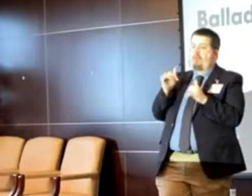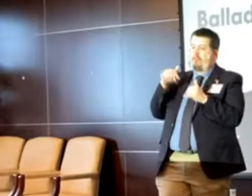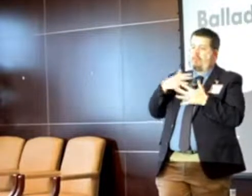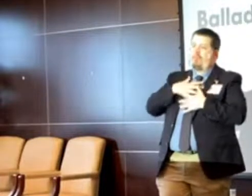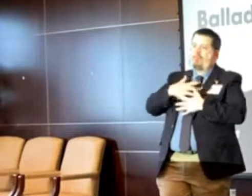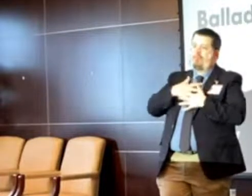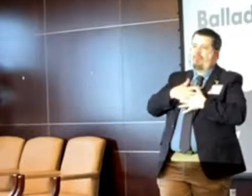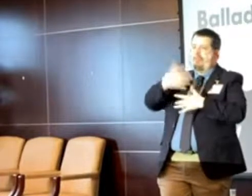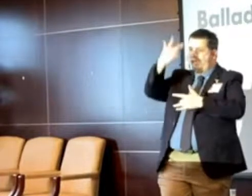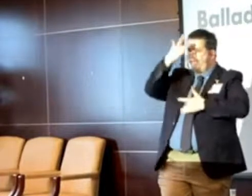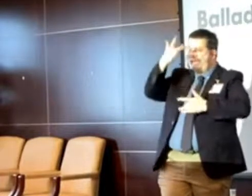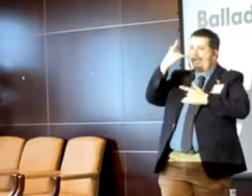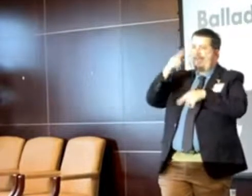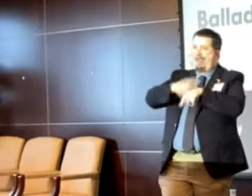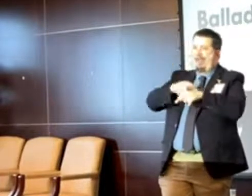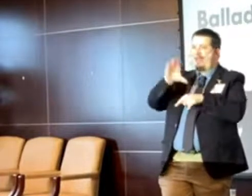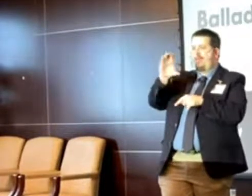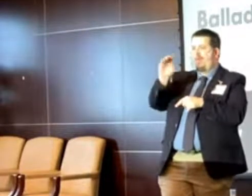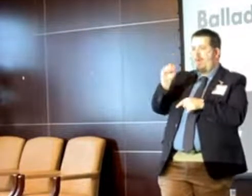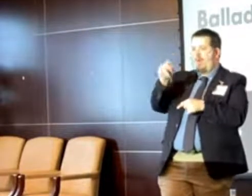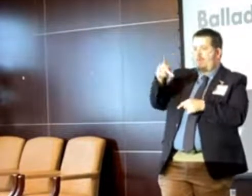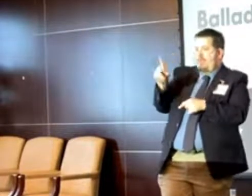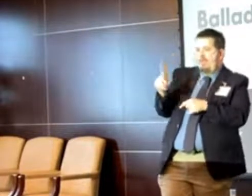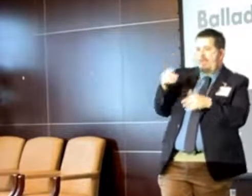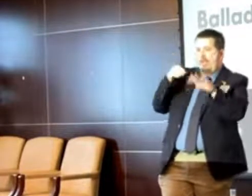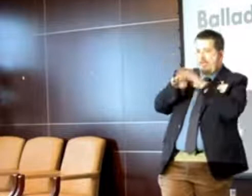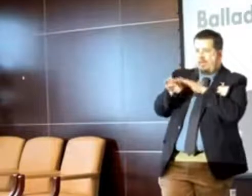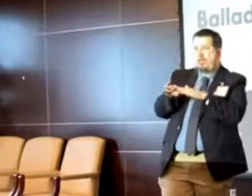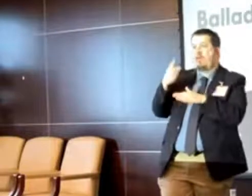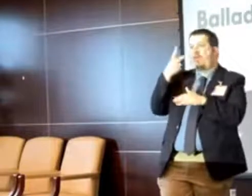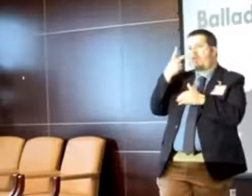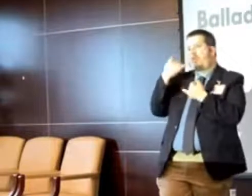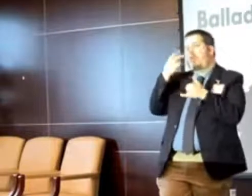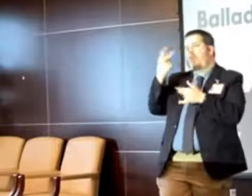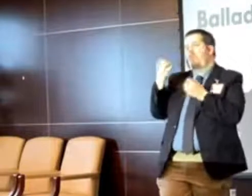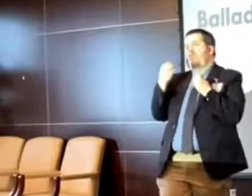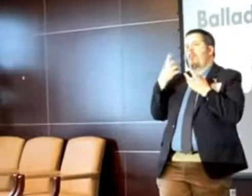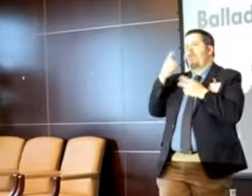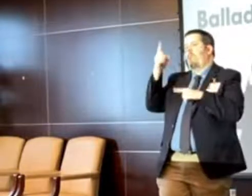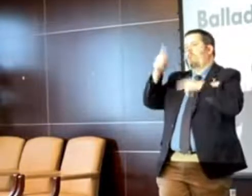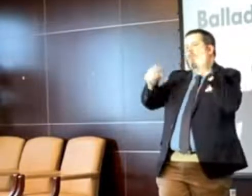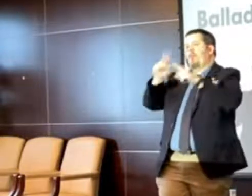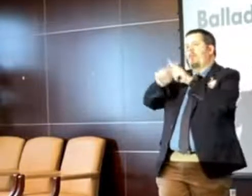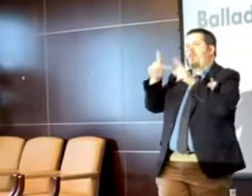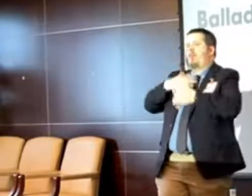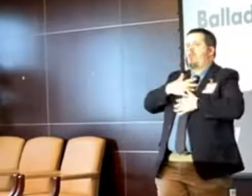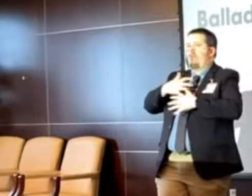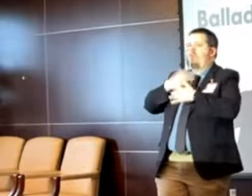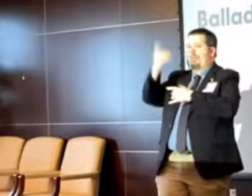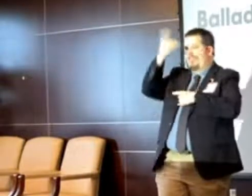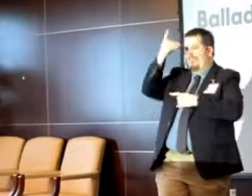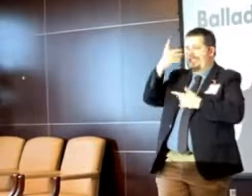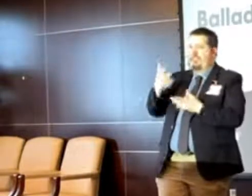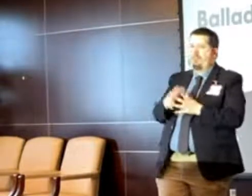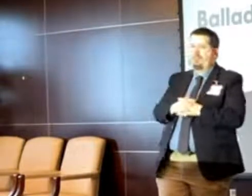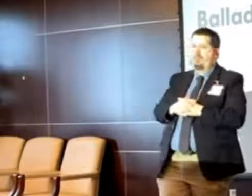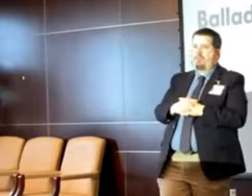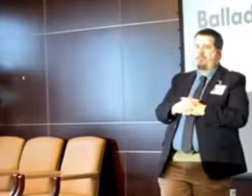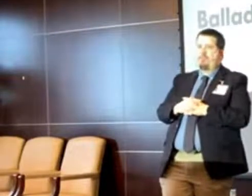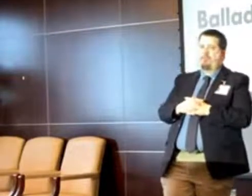season. We'll still see COPD admissions. We'll still see several admissions for multiple respiratory diseases.